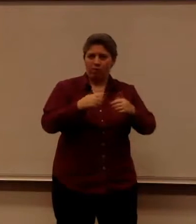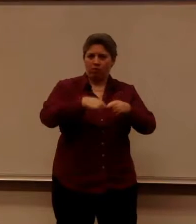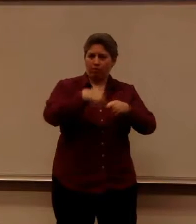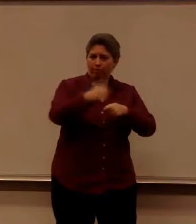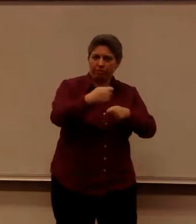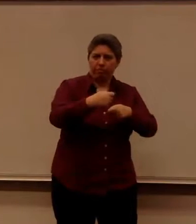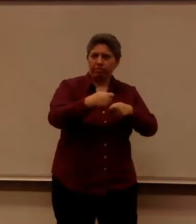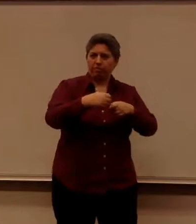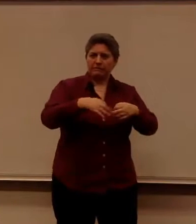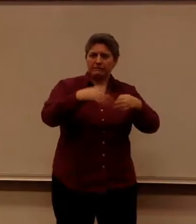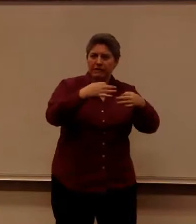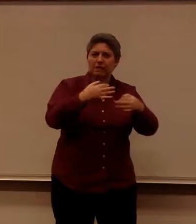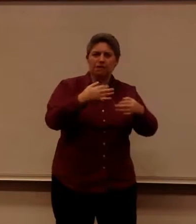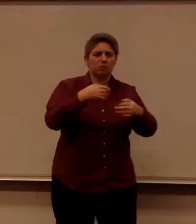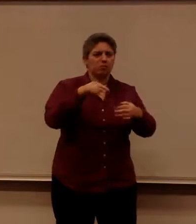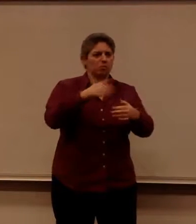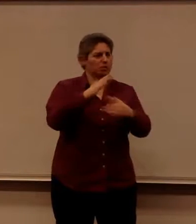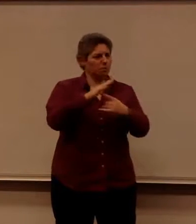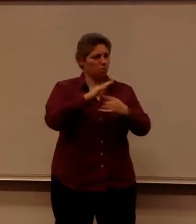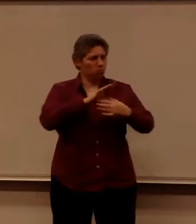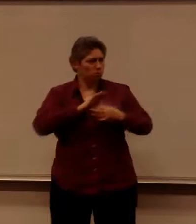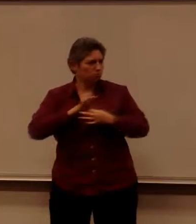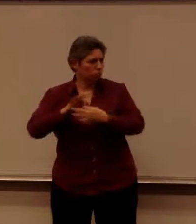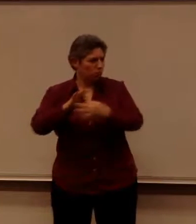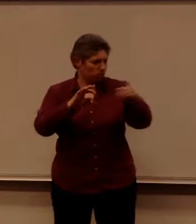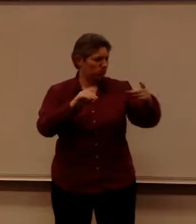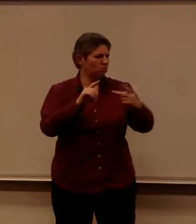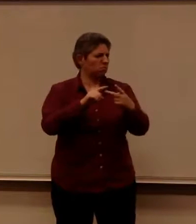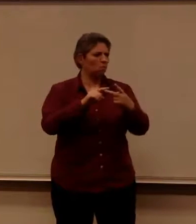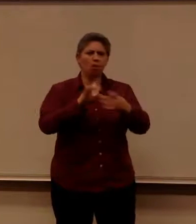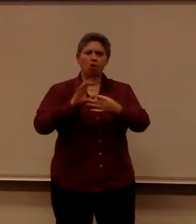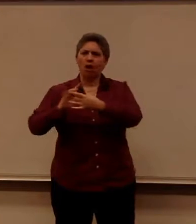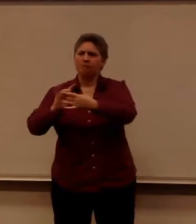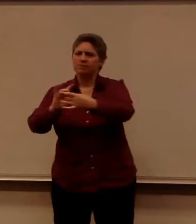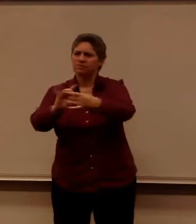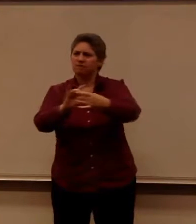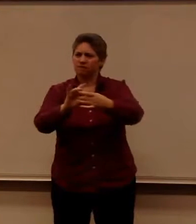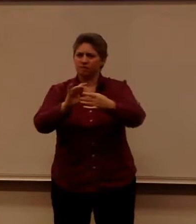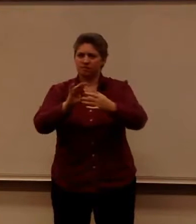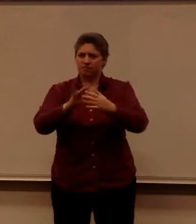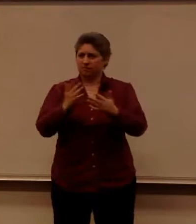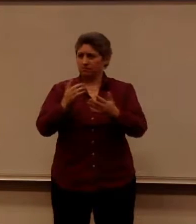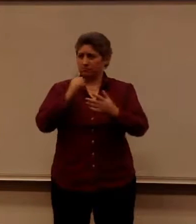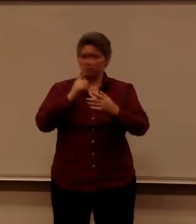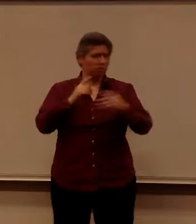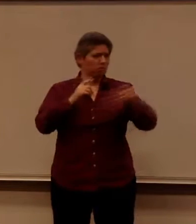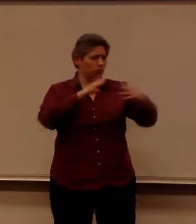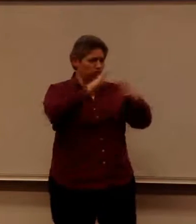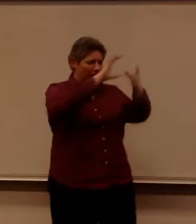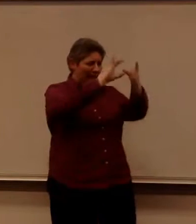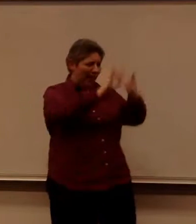never have passed. It would have probably gone on, there would have been delays. I think that the engagement with the community shows.